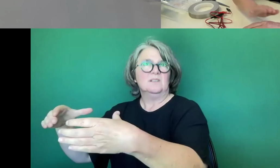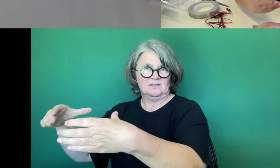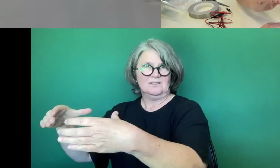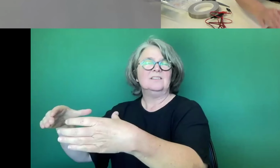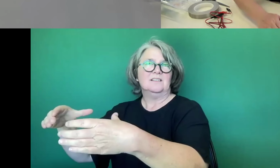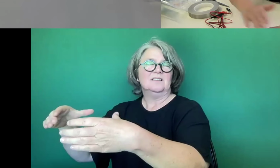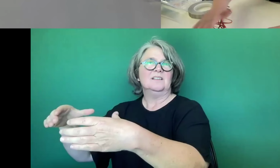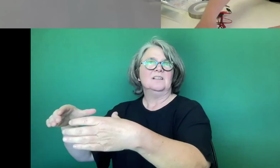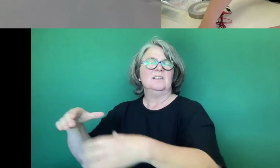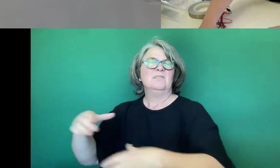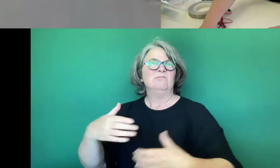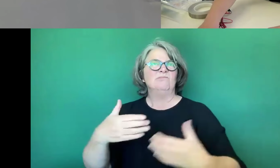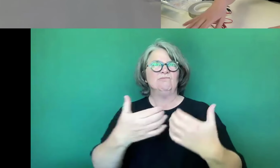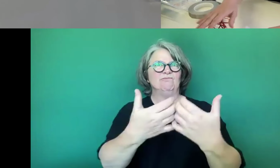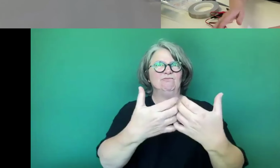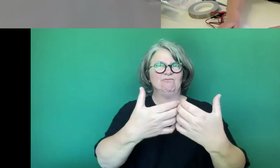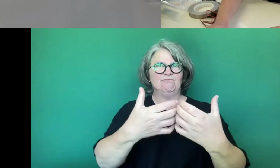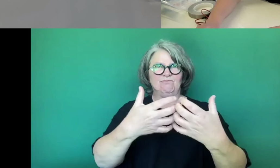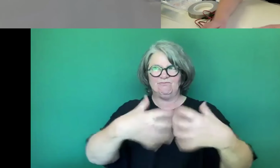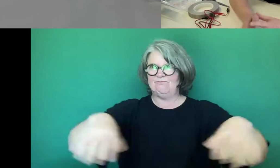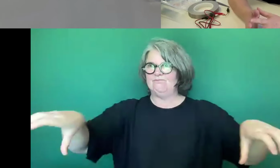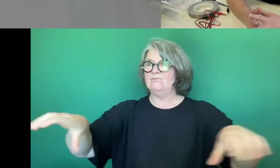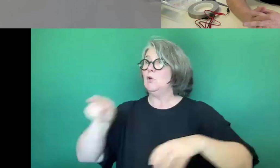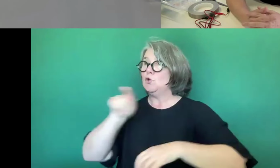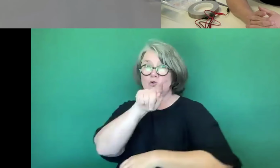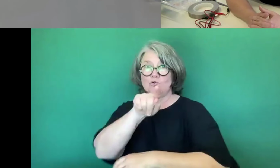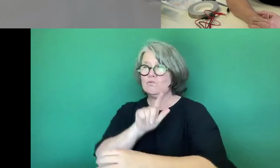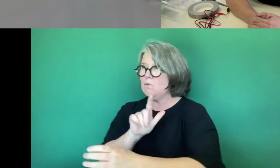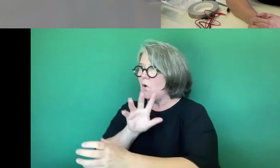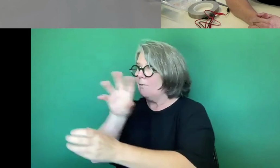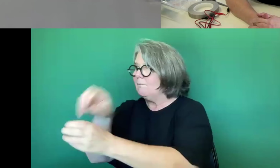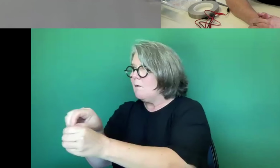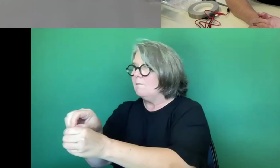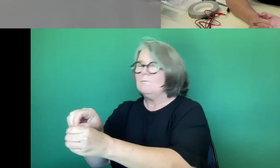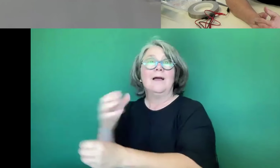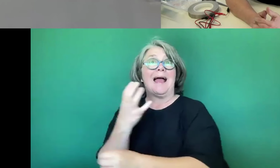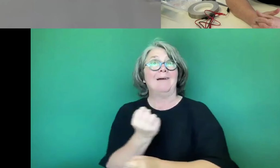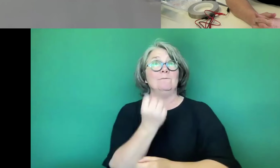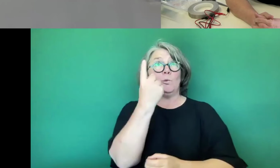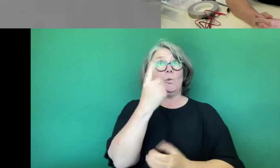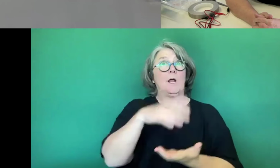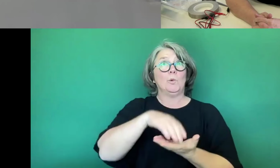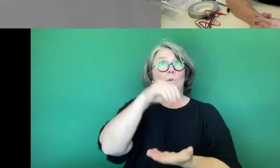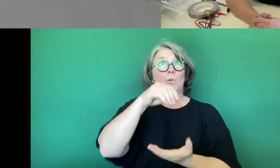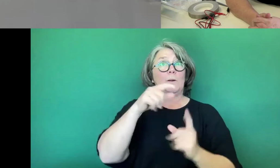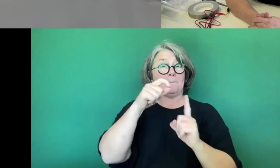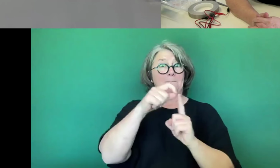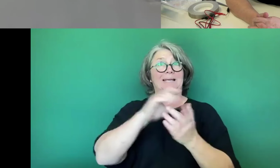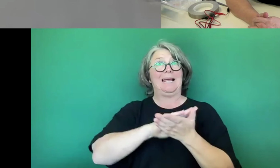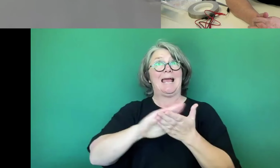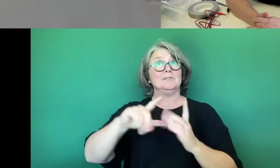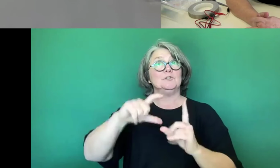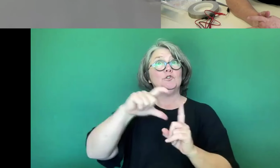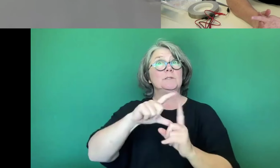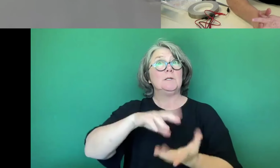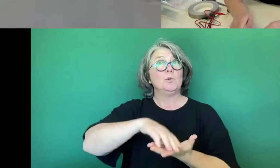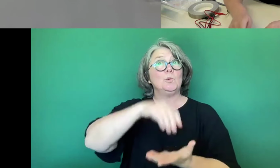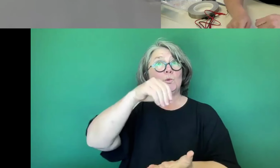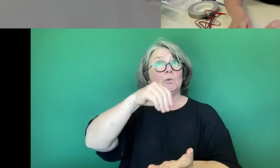the way it'll work is you can just go there, and I've got my PhD student Maduka in there who will help you. They will